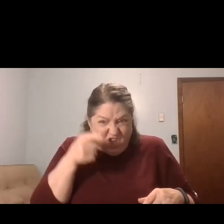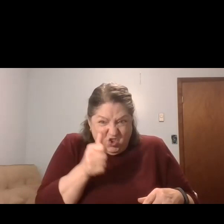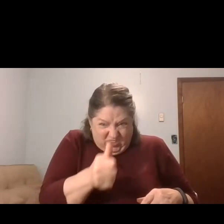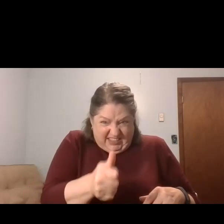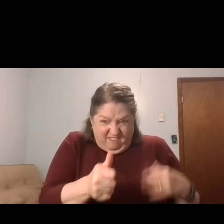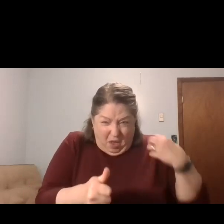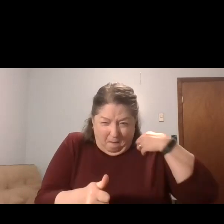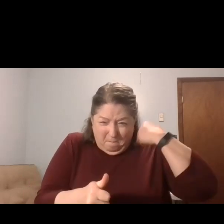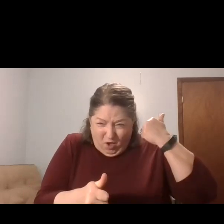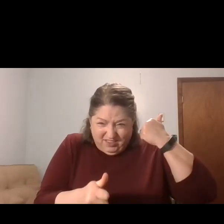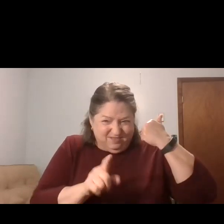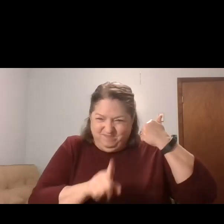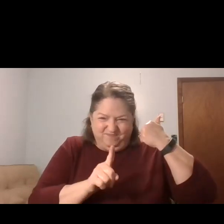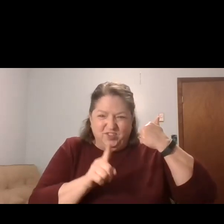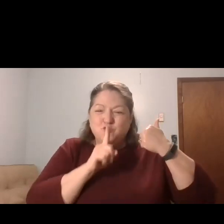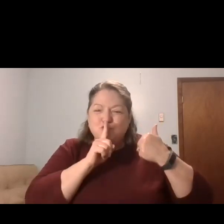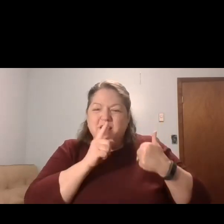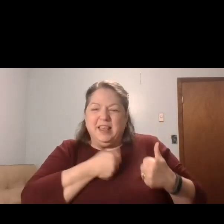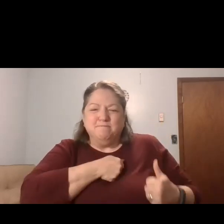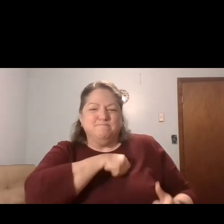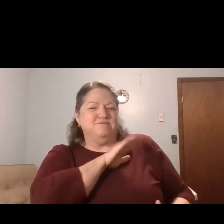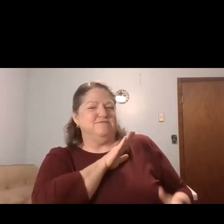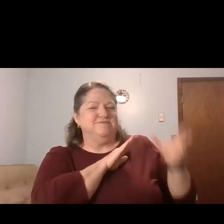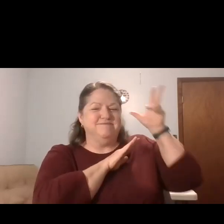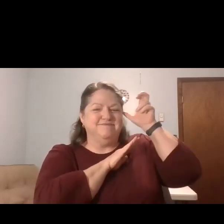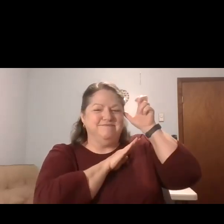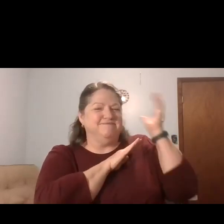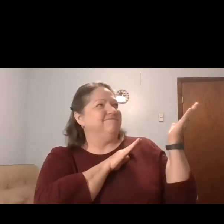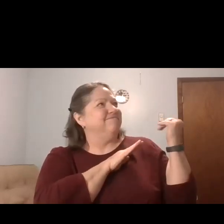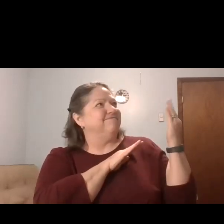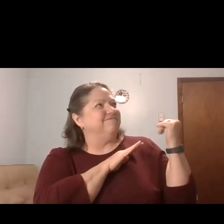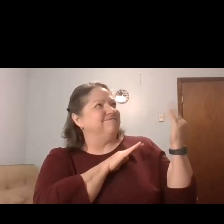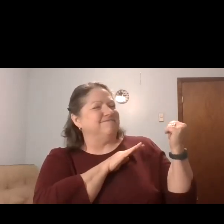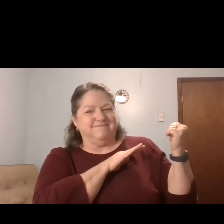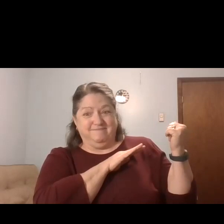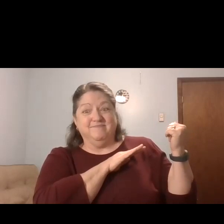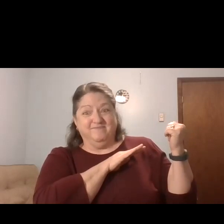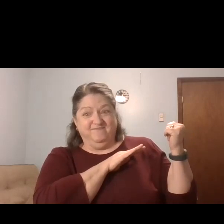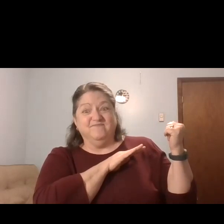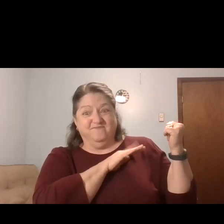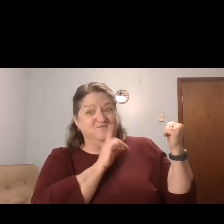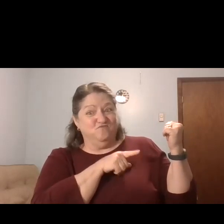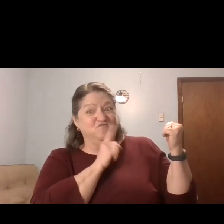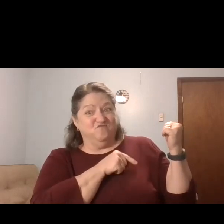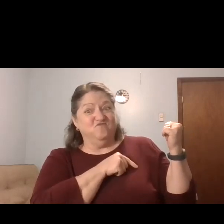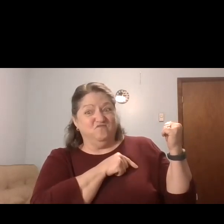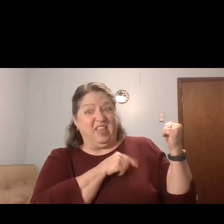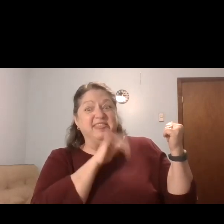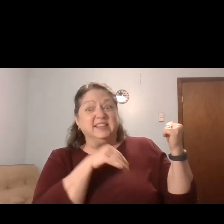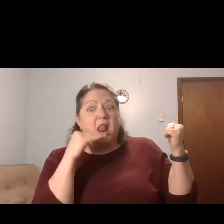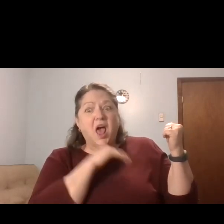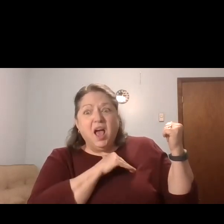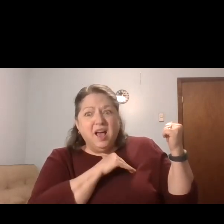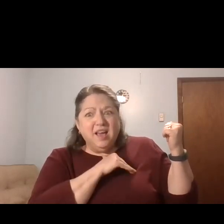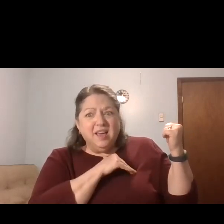if not Jesus, he has you exactly where he wants you. But you know something? It's a lie. The